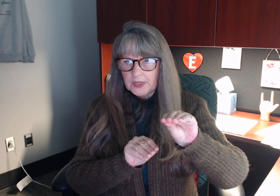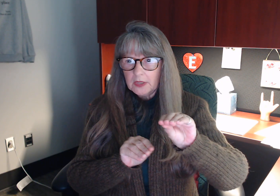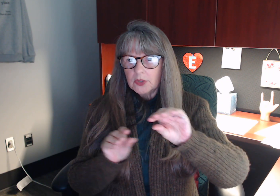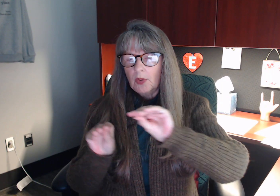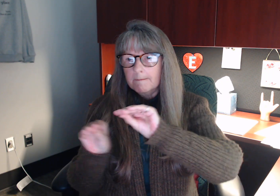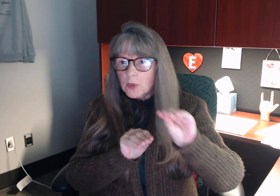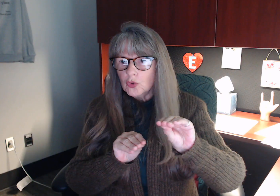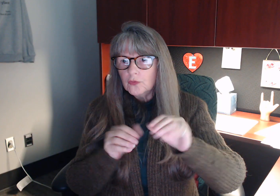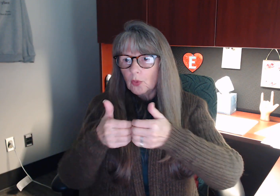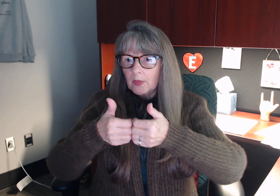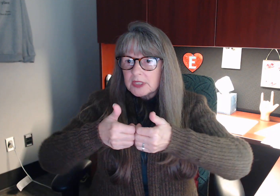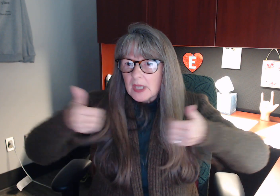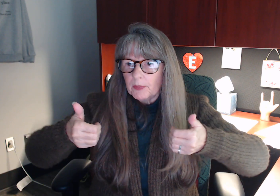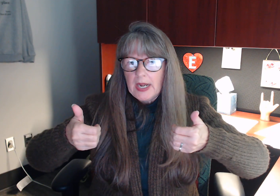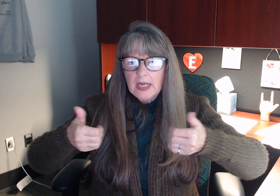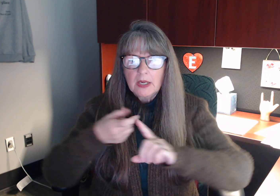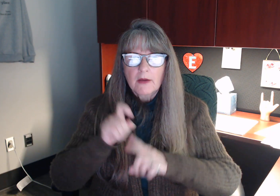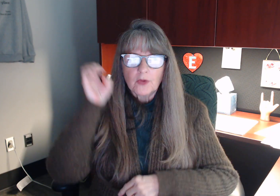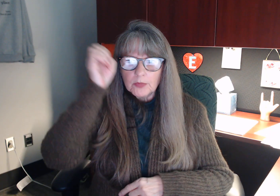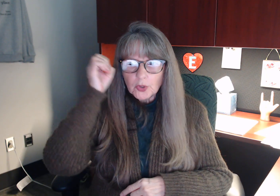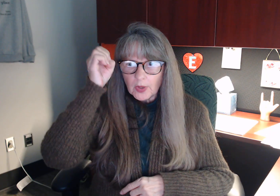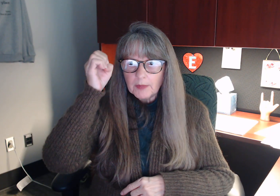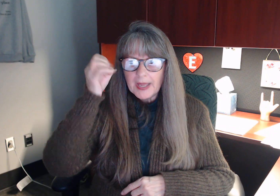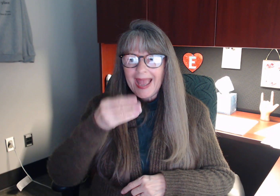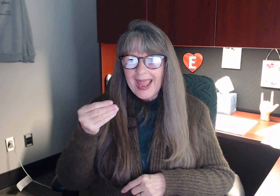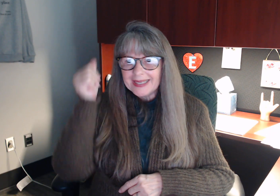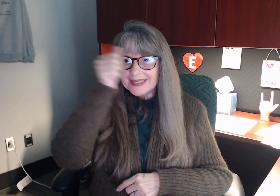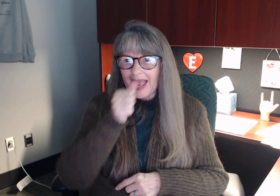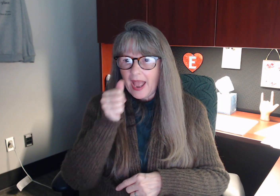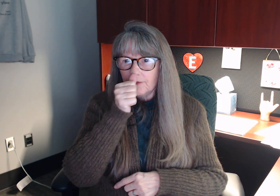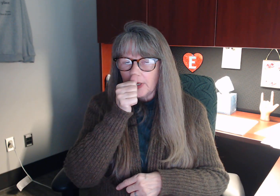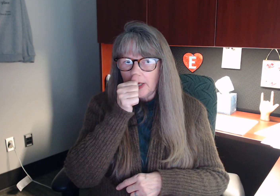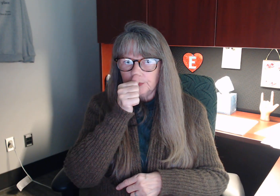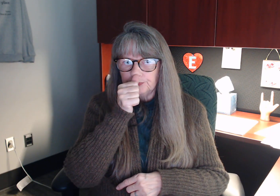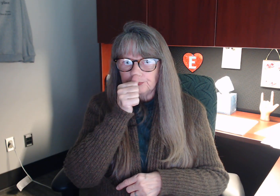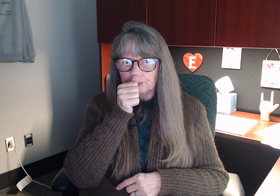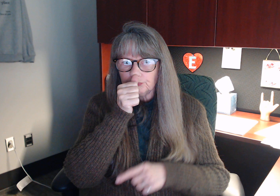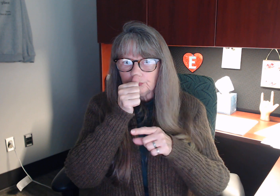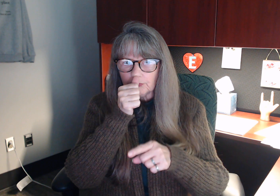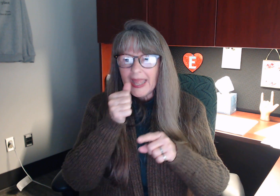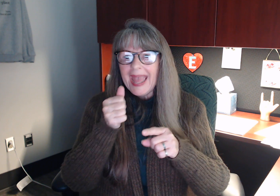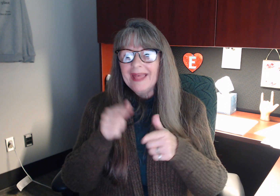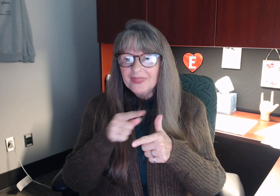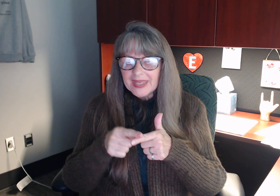rifted, so it moved or separated from Europe and Africa. And